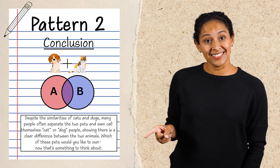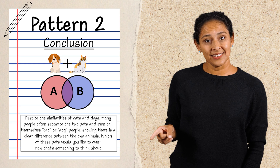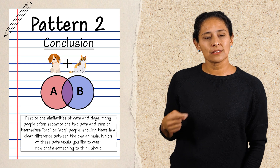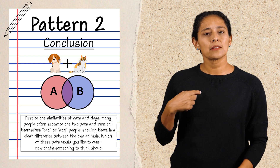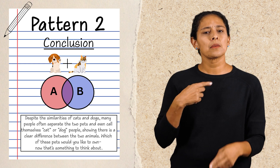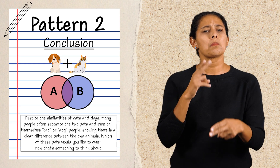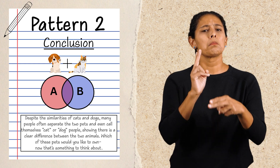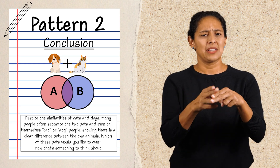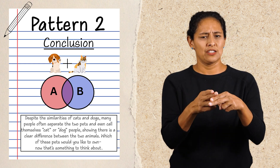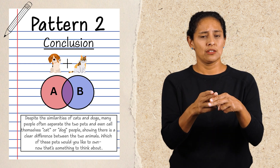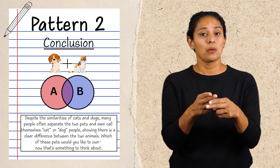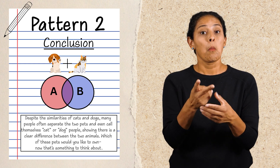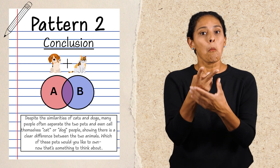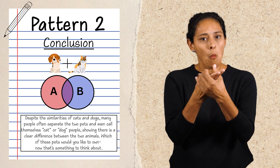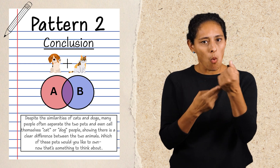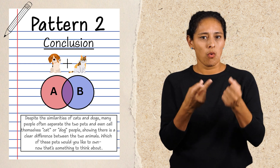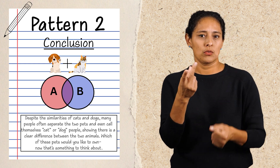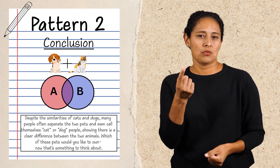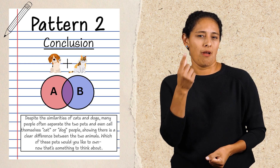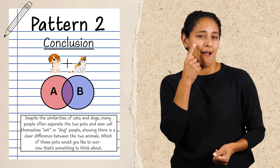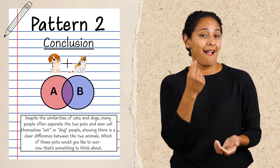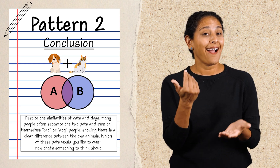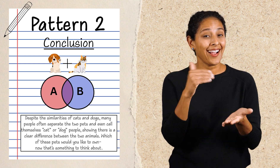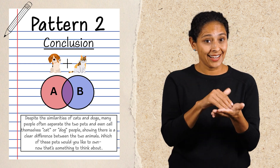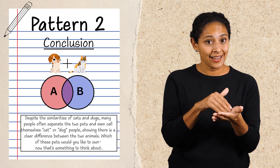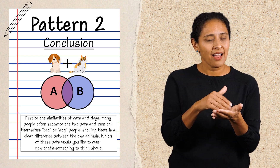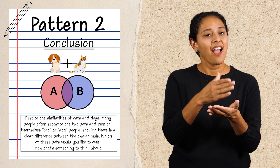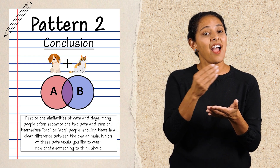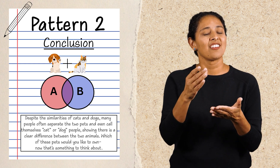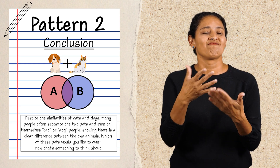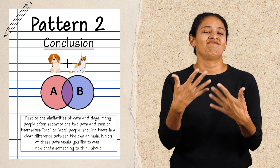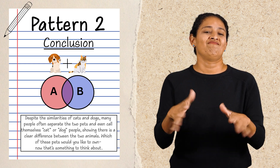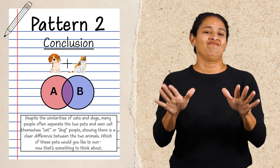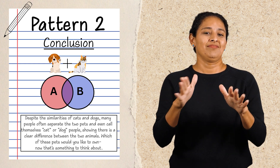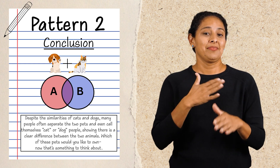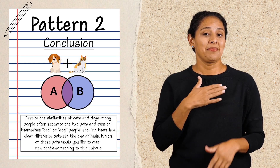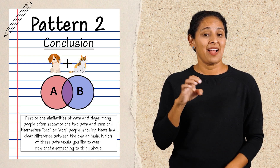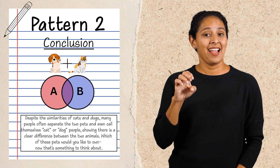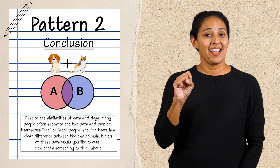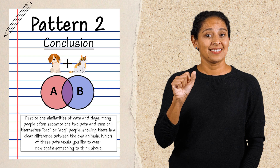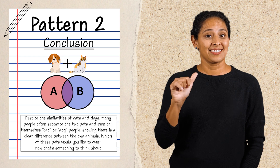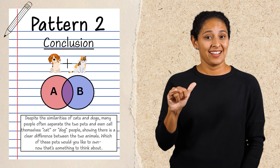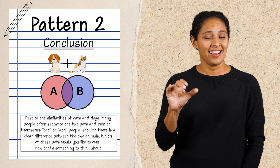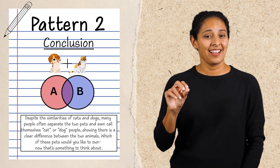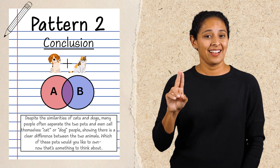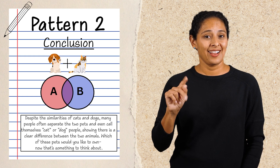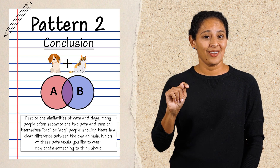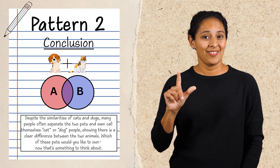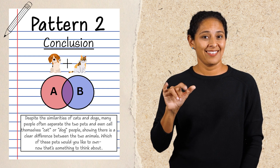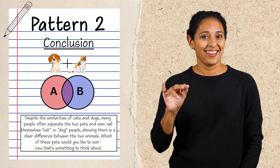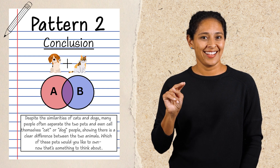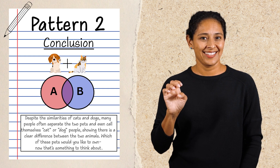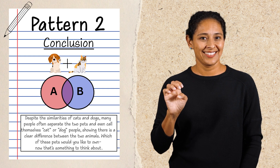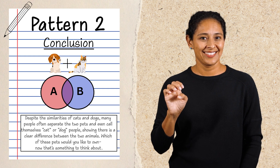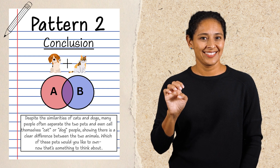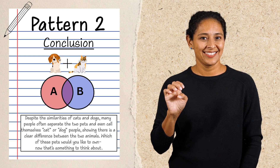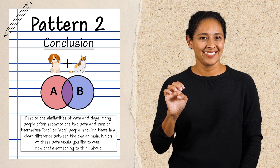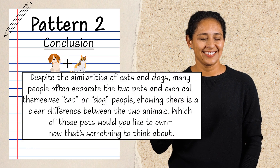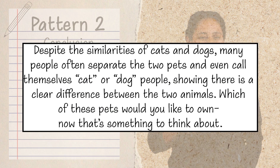Finally, I mention both dogs and cats again and finish my essay outline.